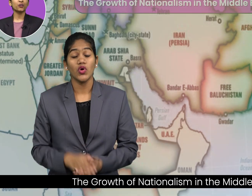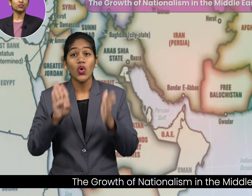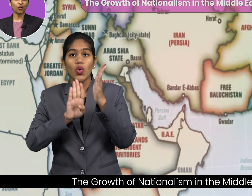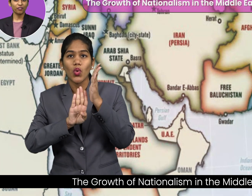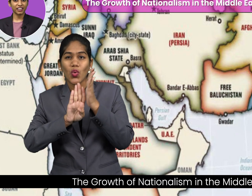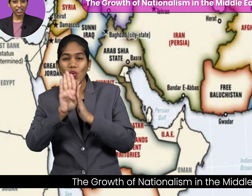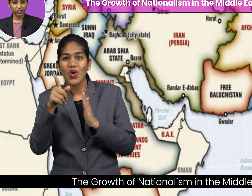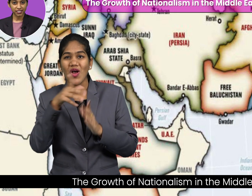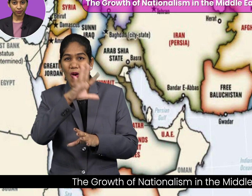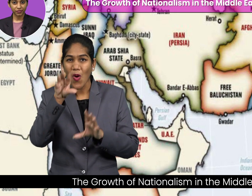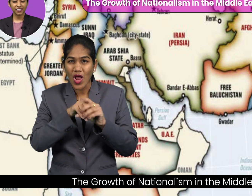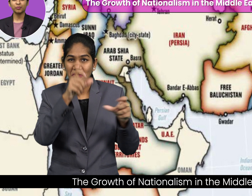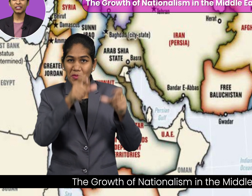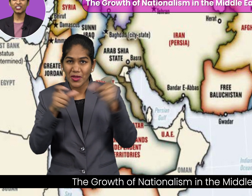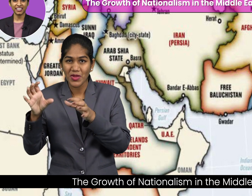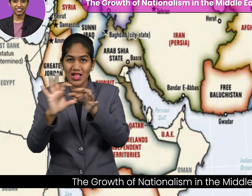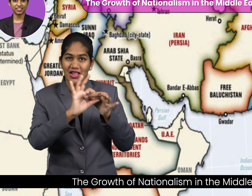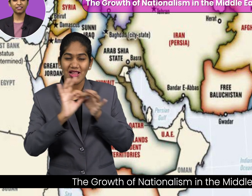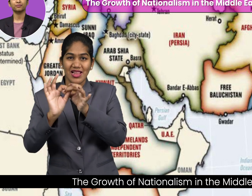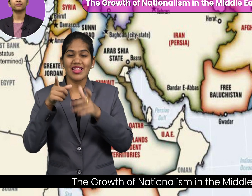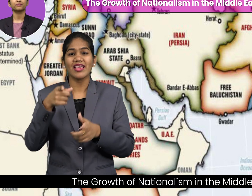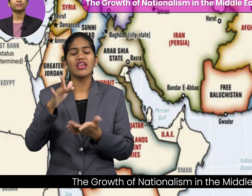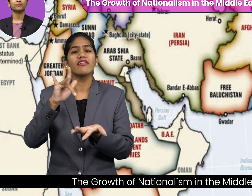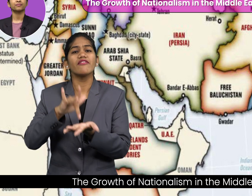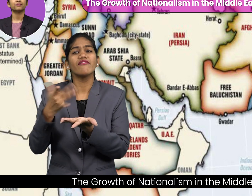The growth of nationalism in the Middle East.